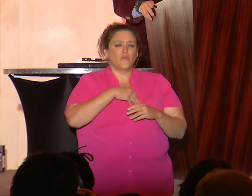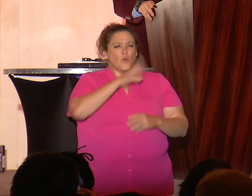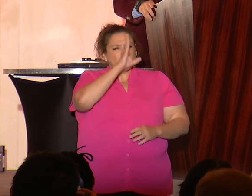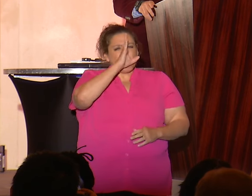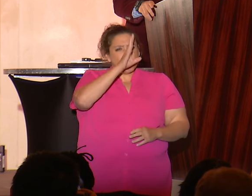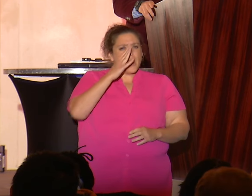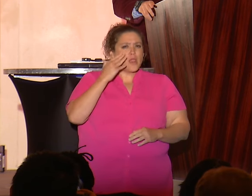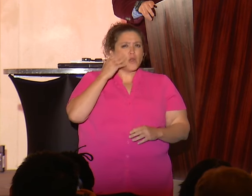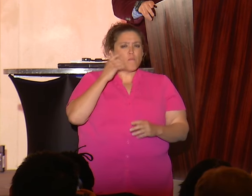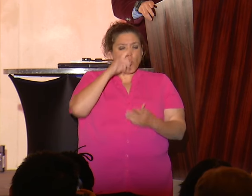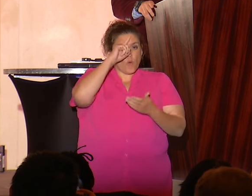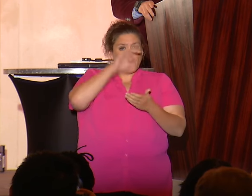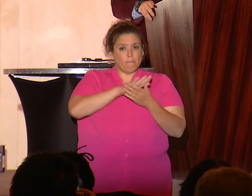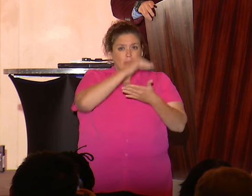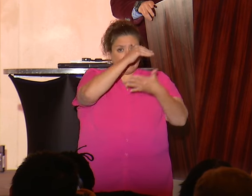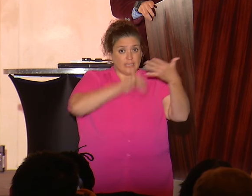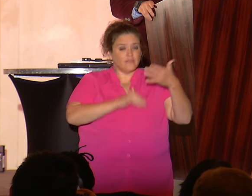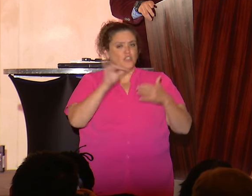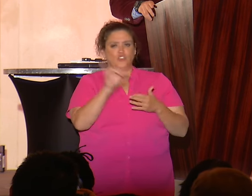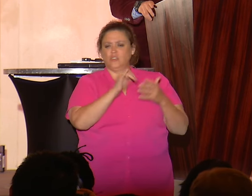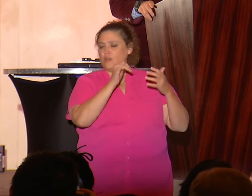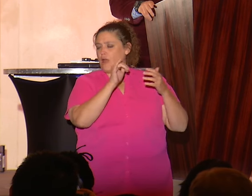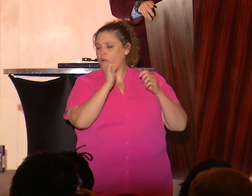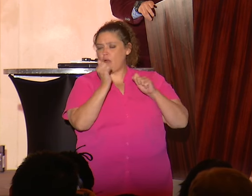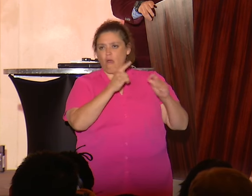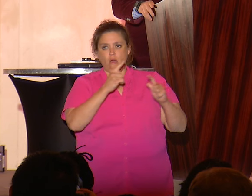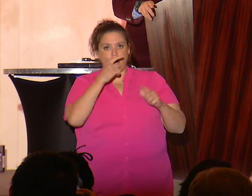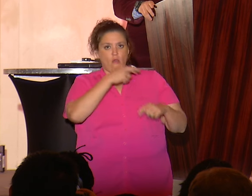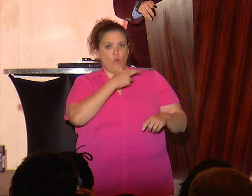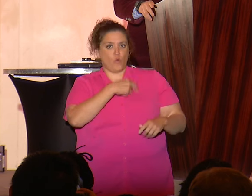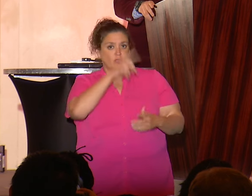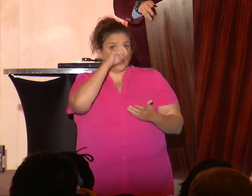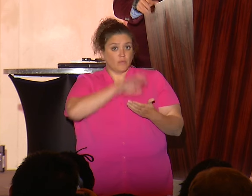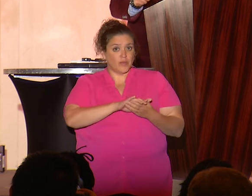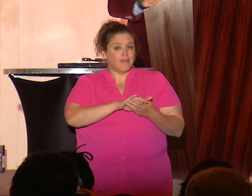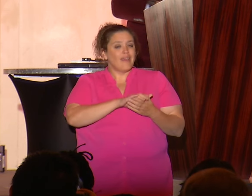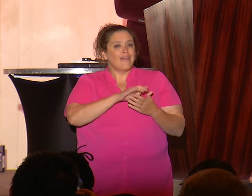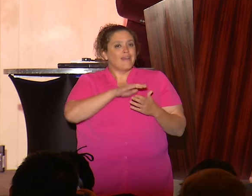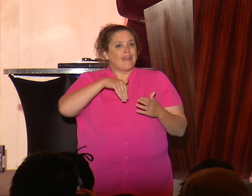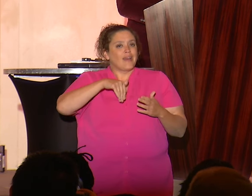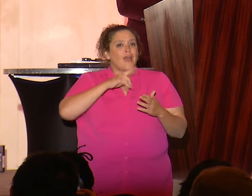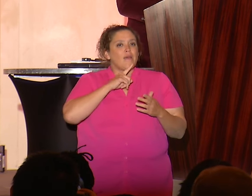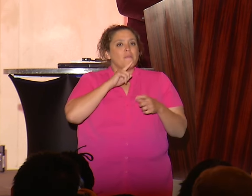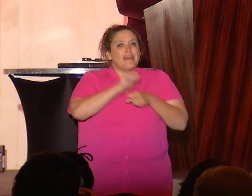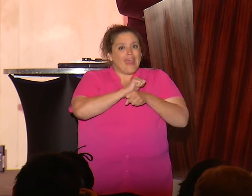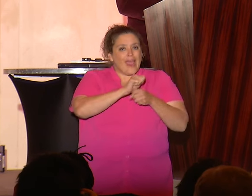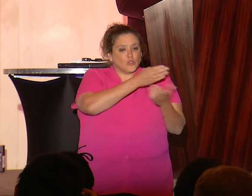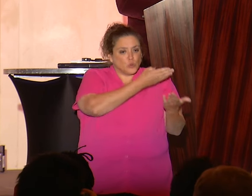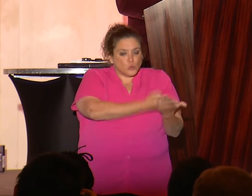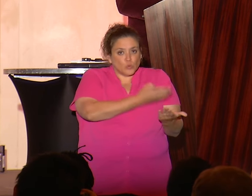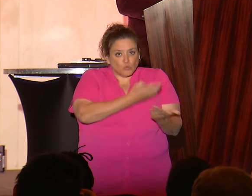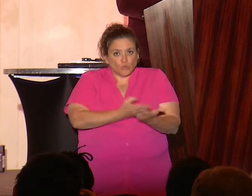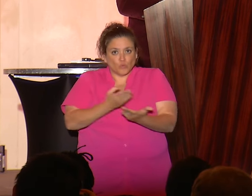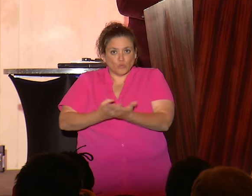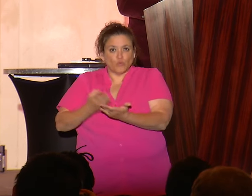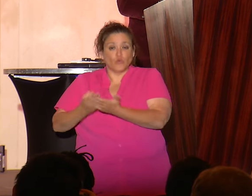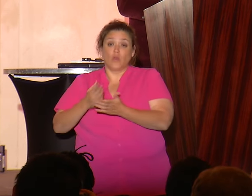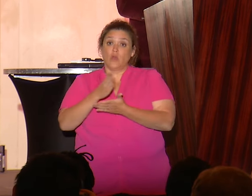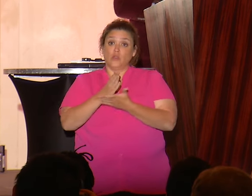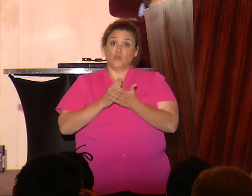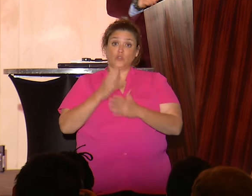just like all religious beliefs, have never been empirically verified. While some Mormon